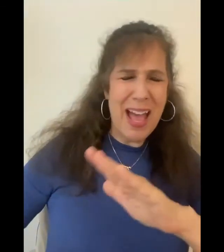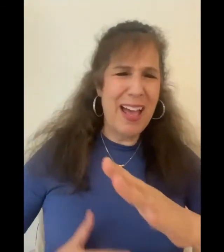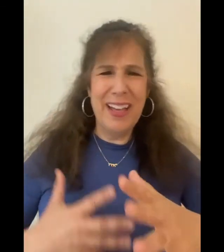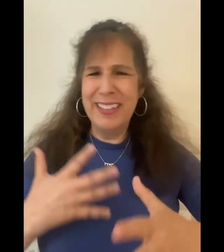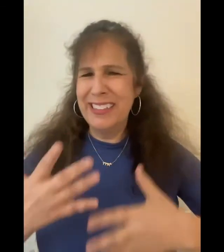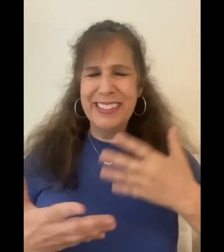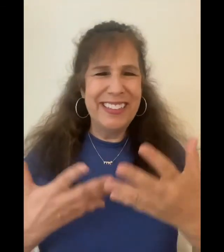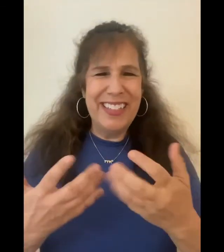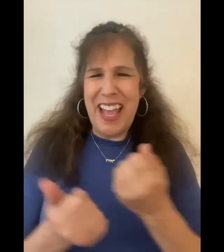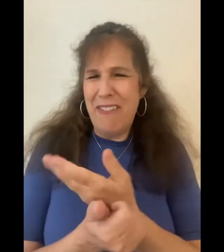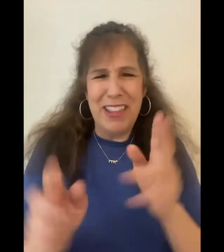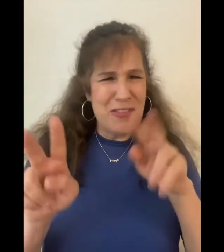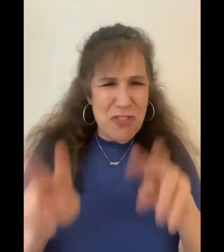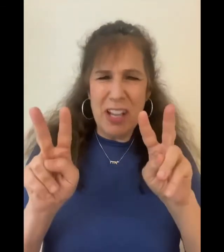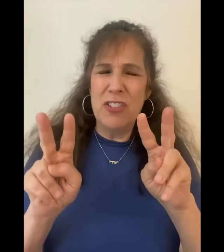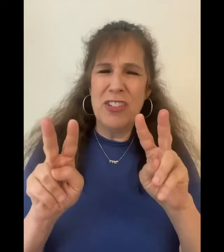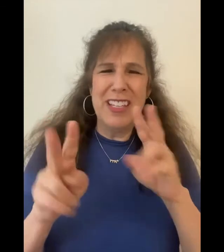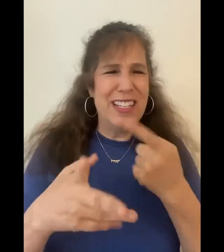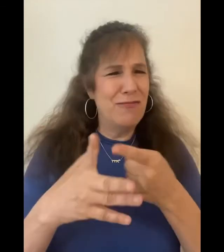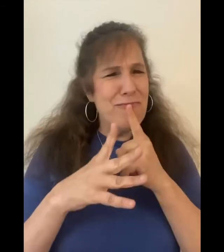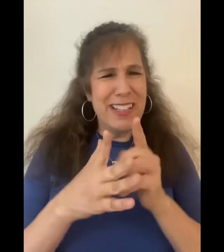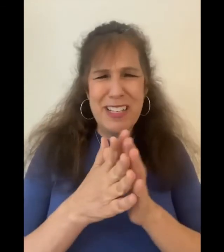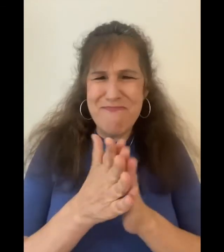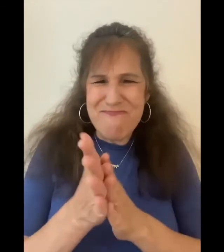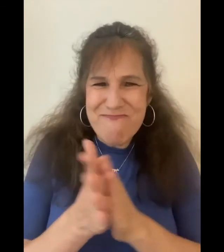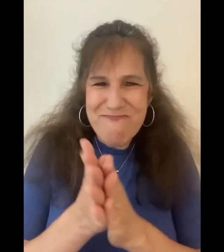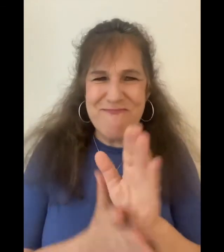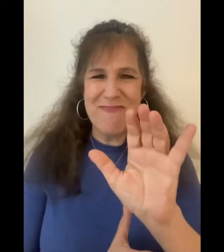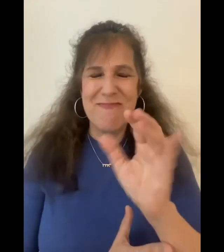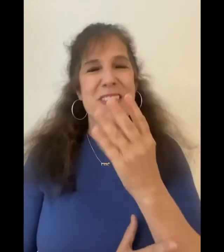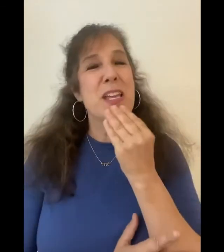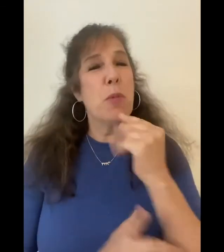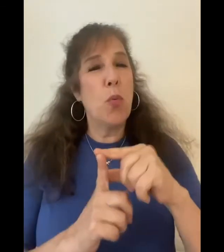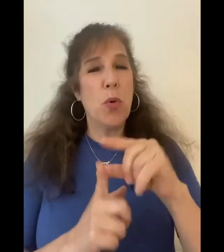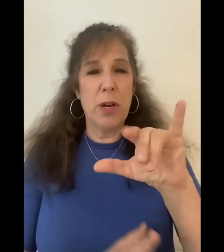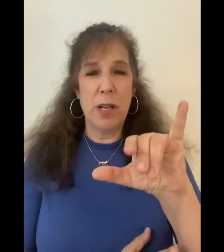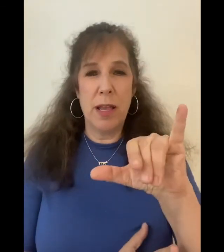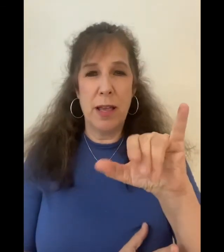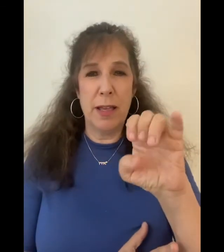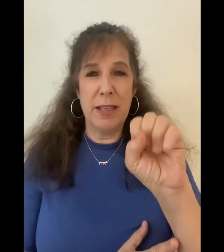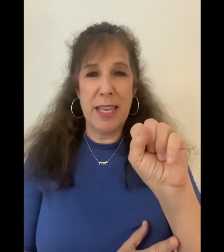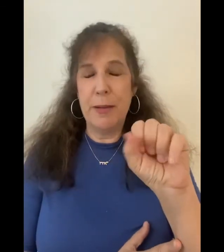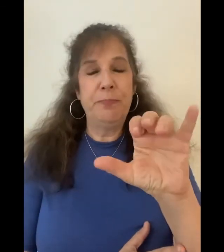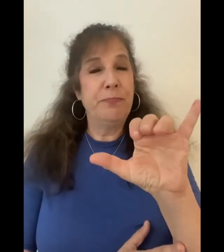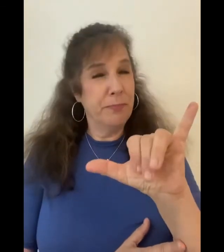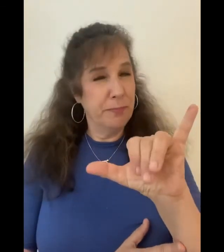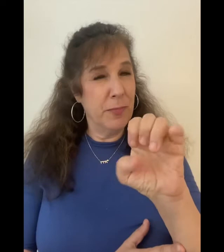to speak. Yetzer means like the inclination of evil, or like that desire, and things that are not just straightly true or